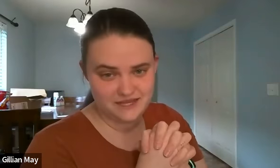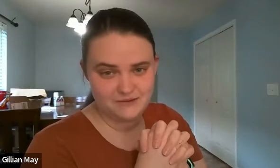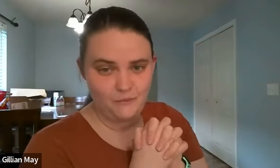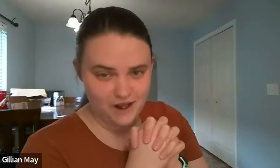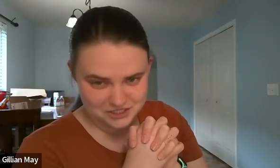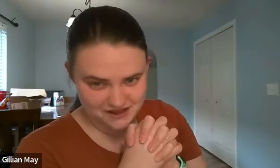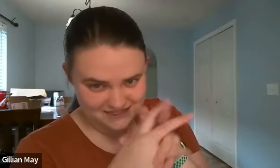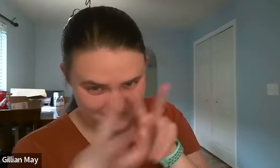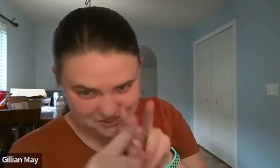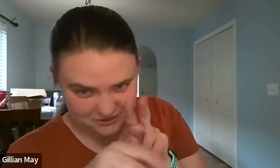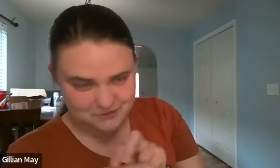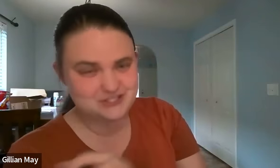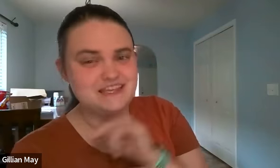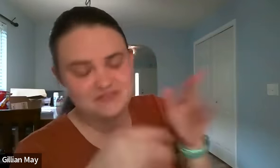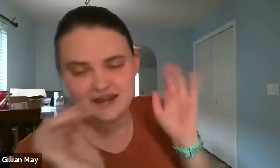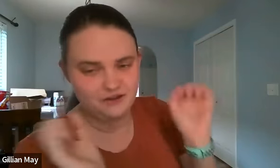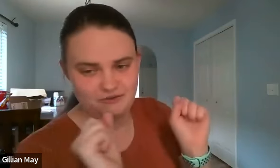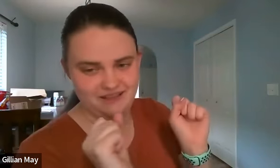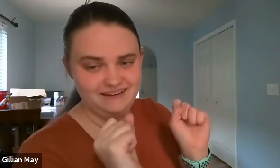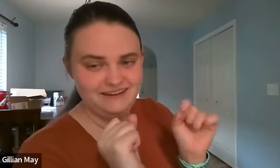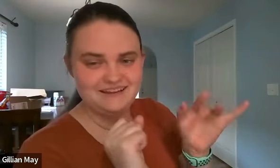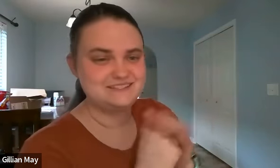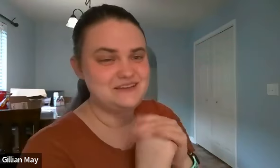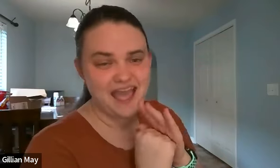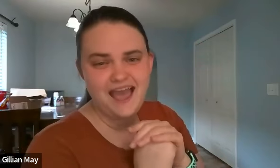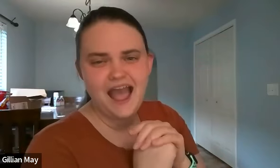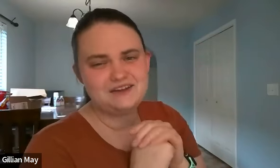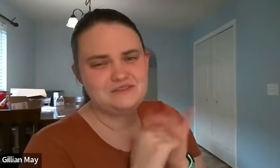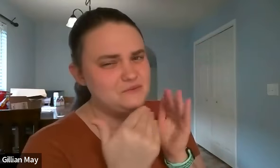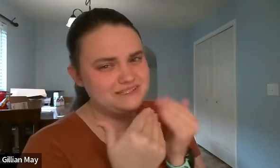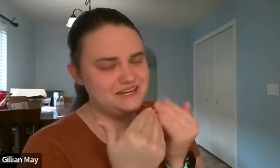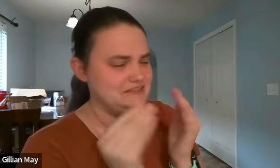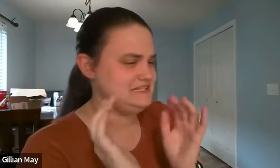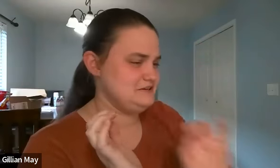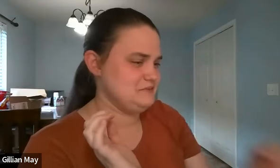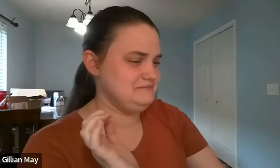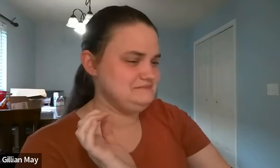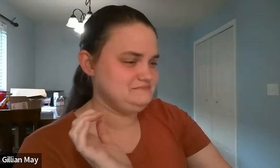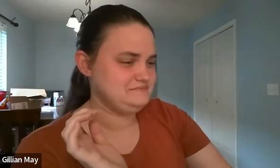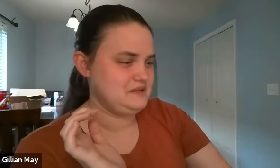minute, watch you guys' facial expressions, and then I'll go again. So yeah, I know that one was kind of an easier one.